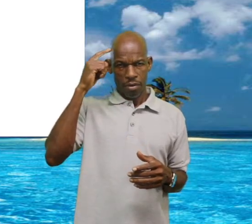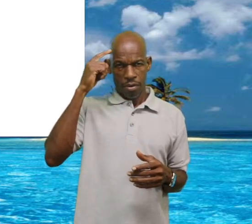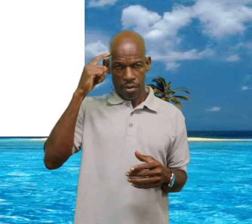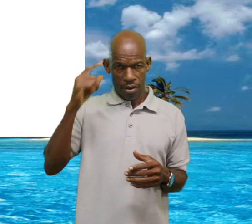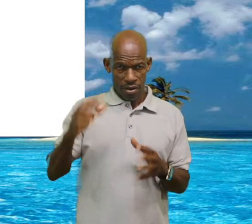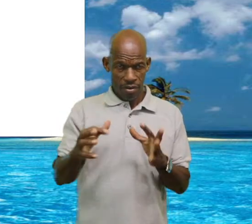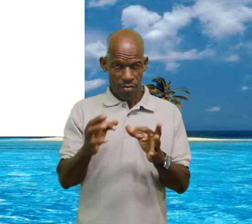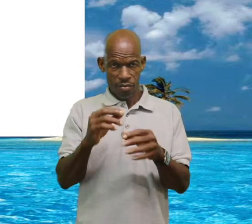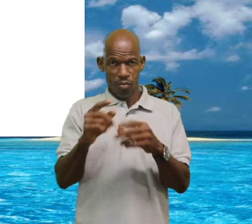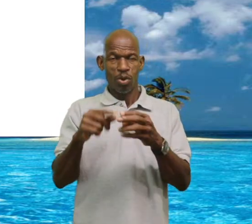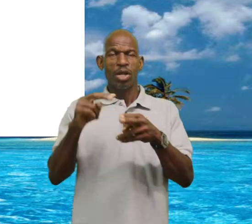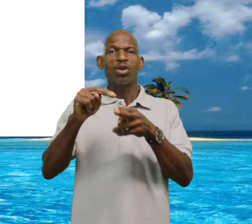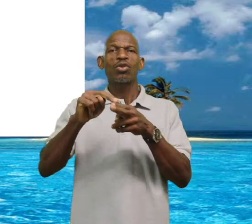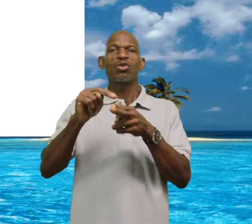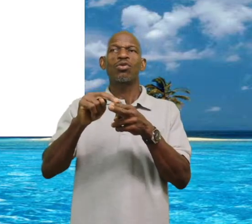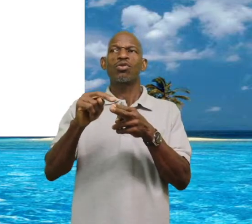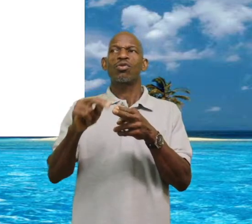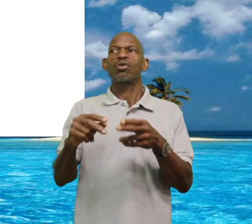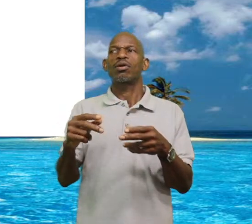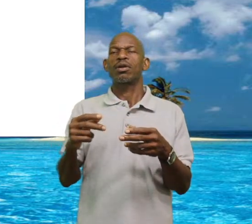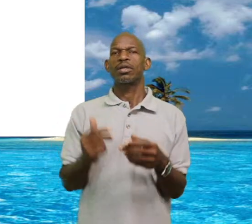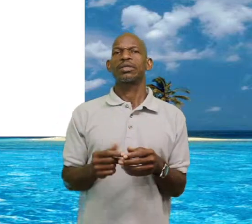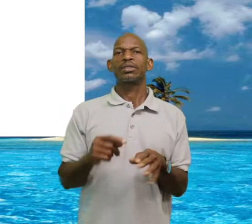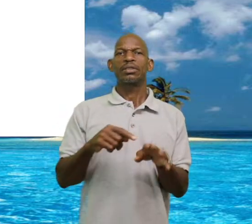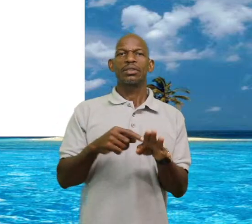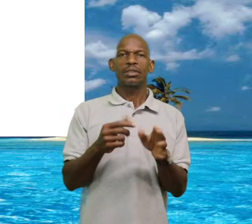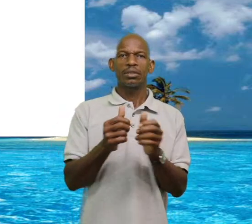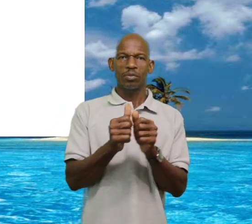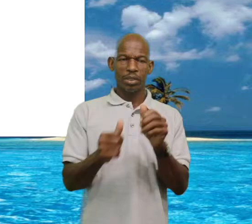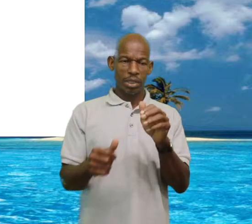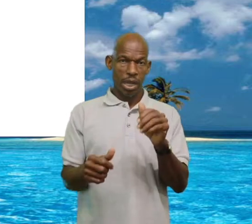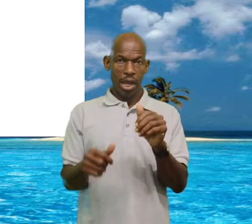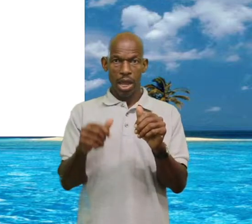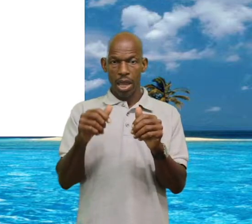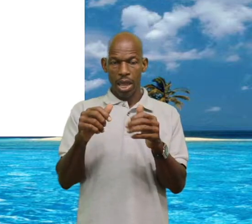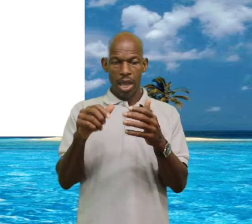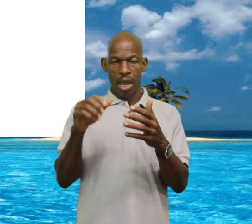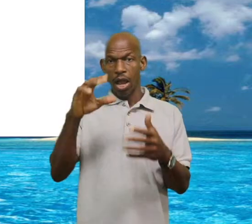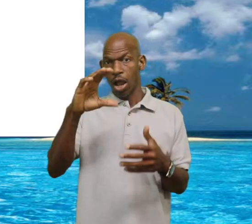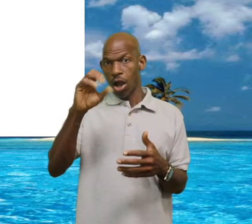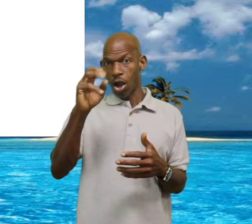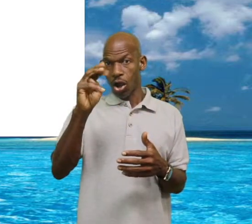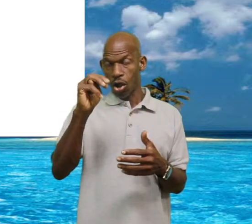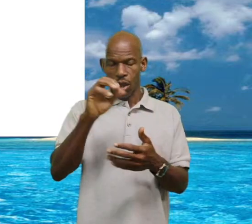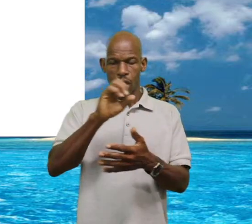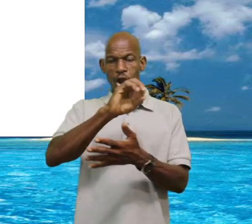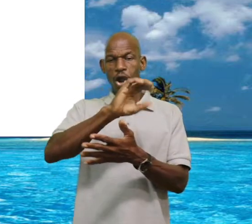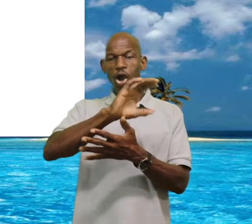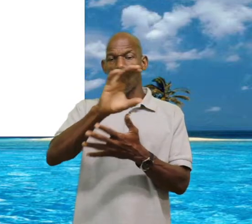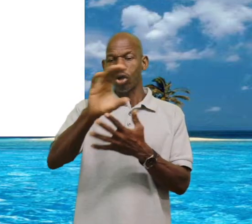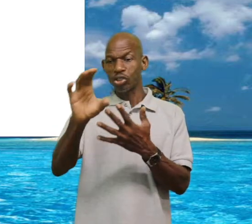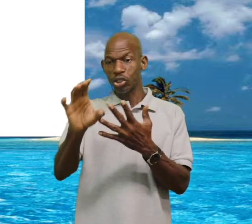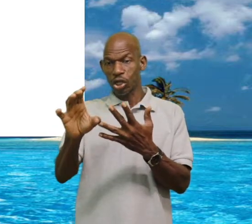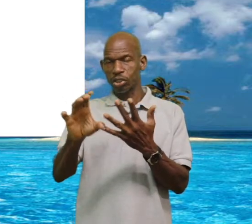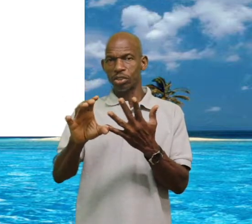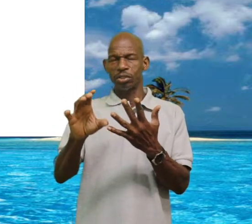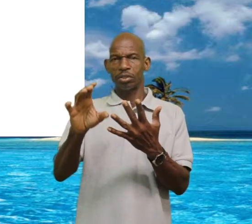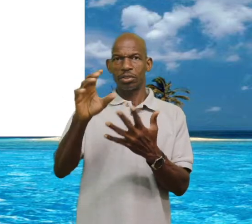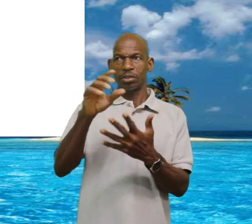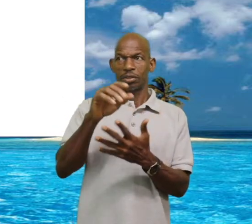And the consonants are all the letters that are not vowels. So we start with B. Anytime a word begins with